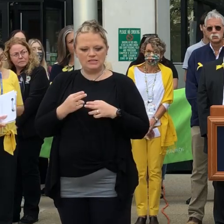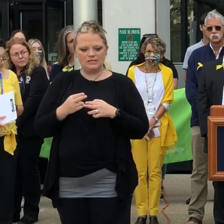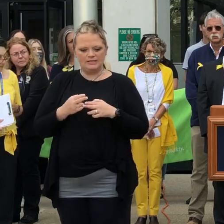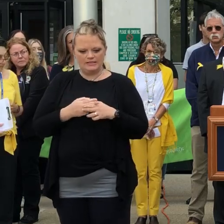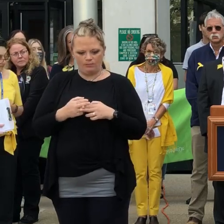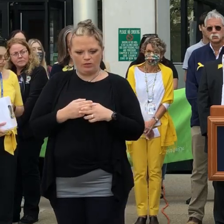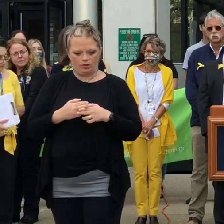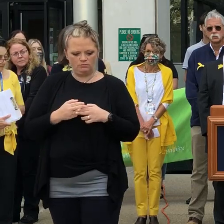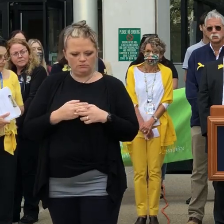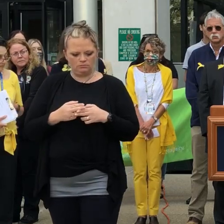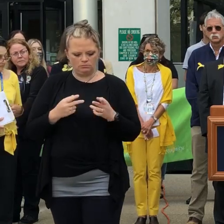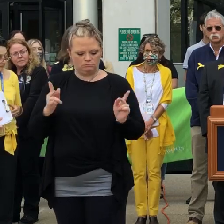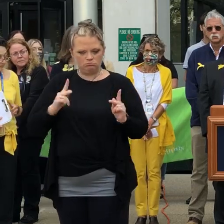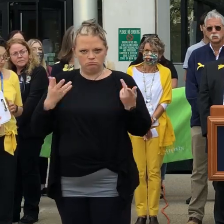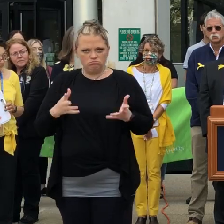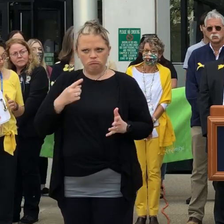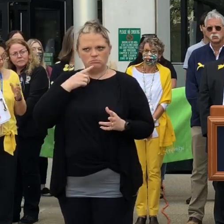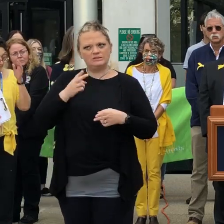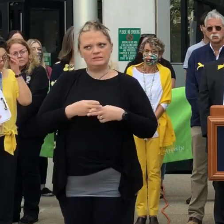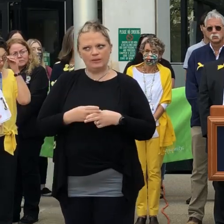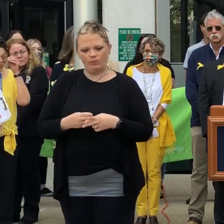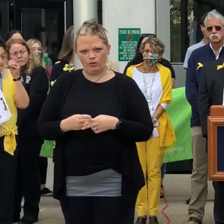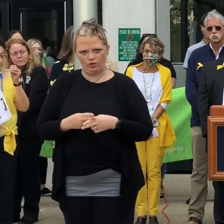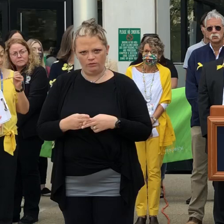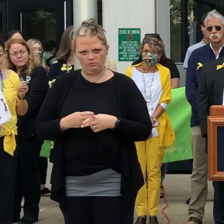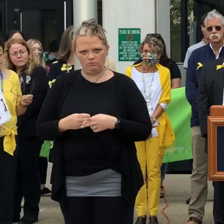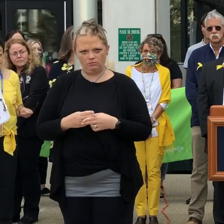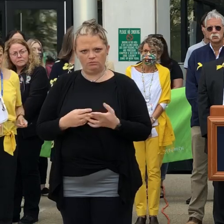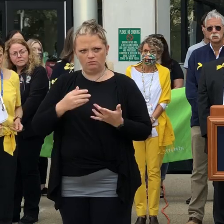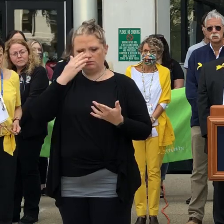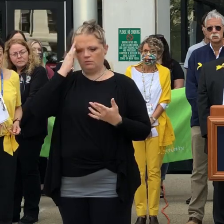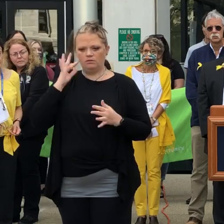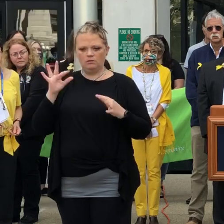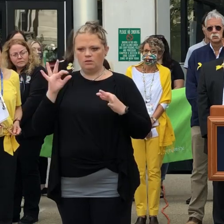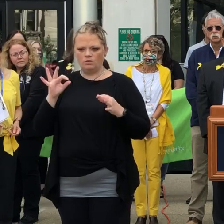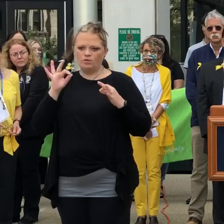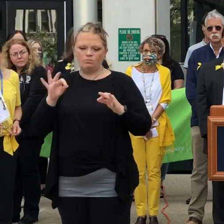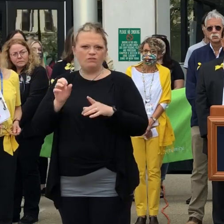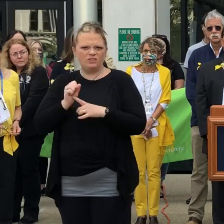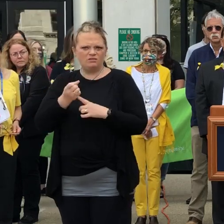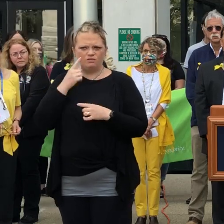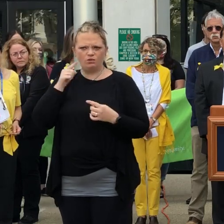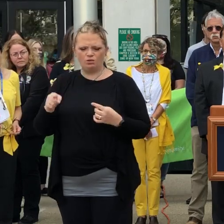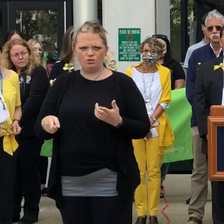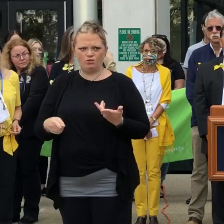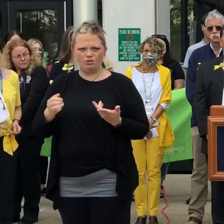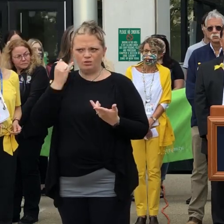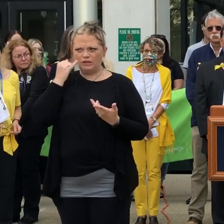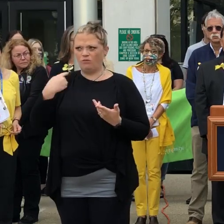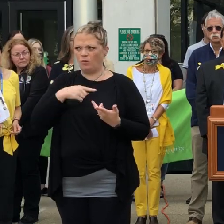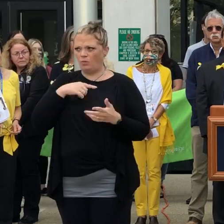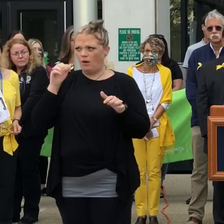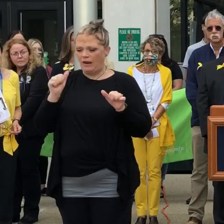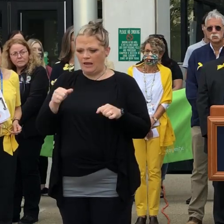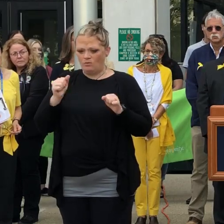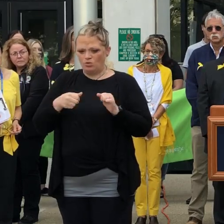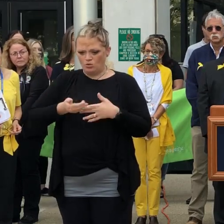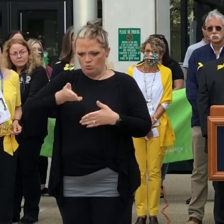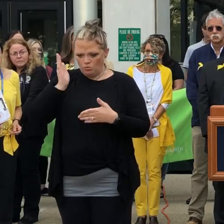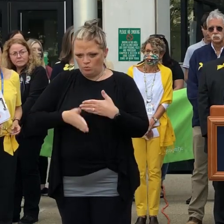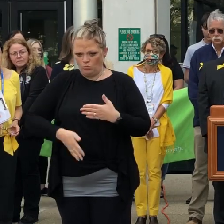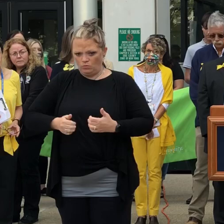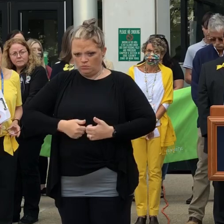as people before me have said. It's usually temporary. It was a perfect storm for her. If we had been able to get her through those 24